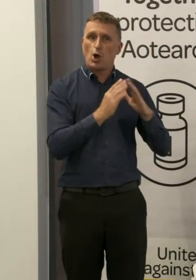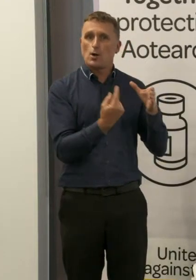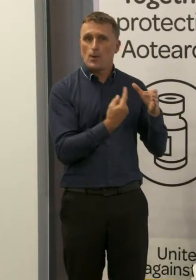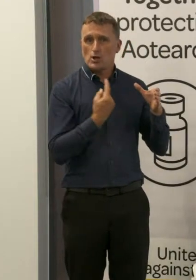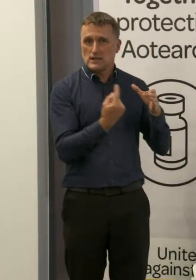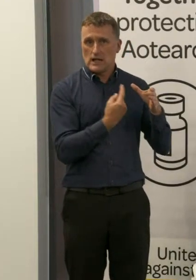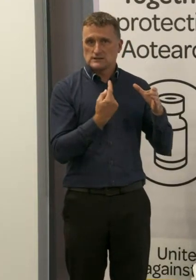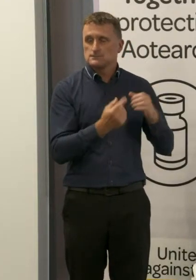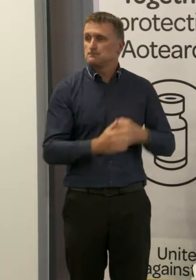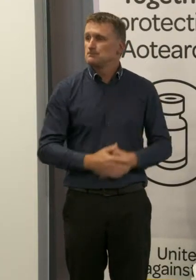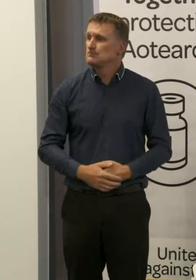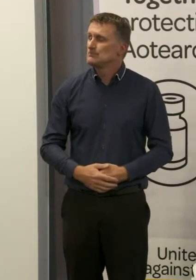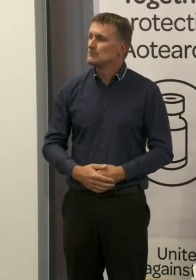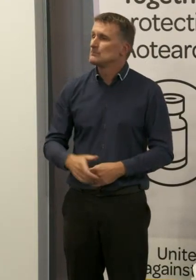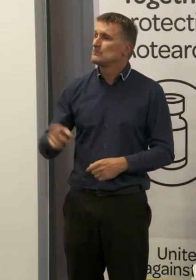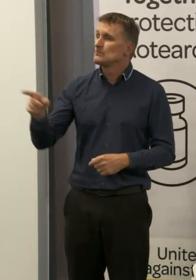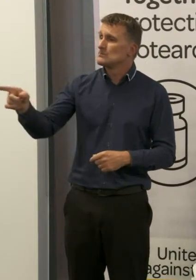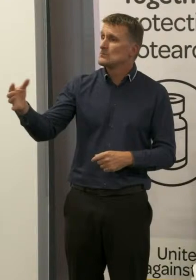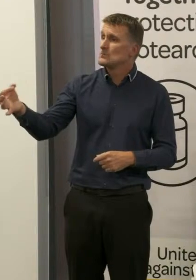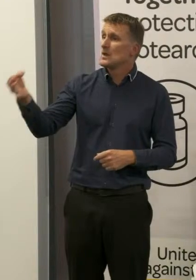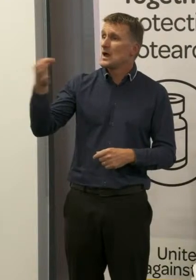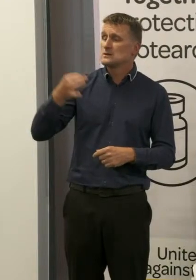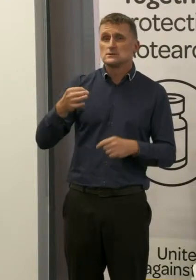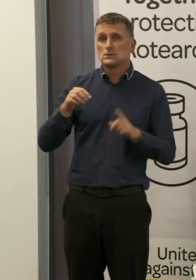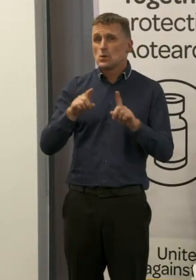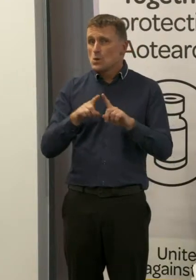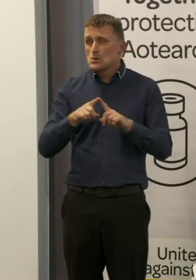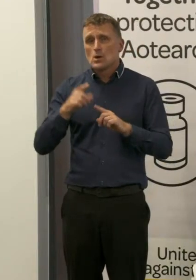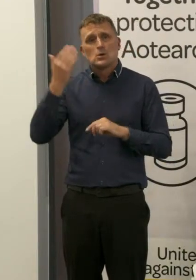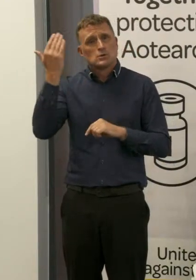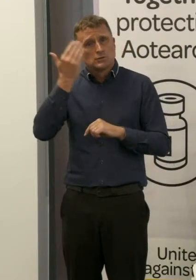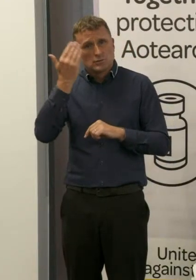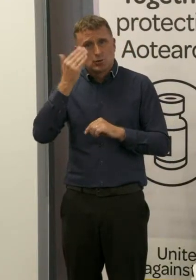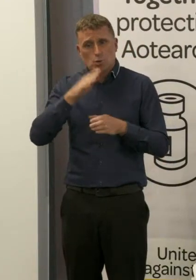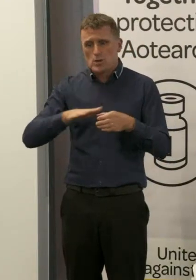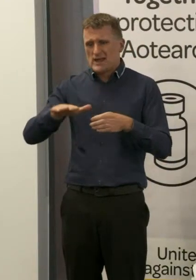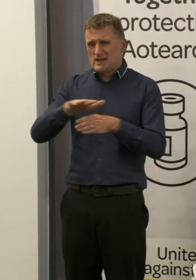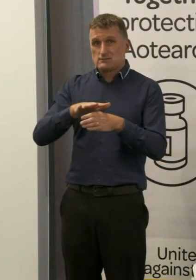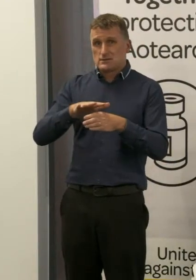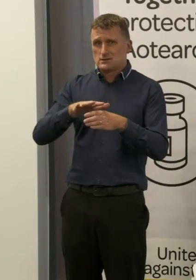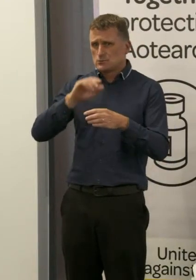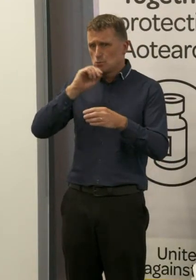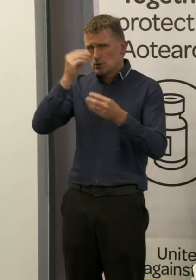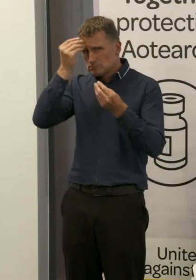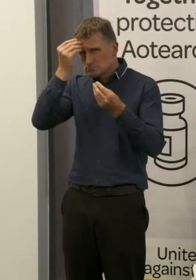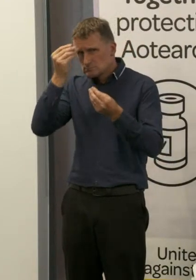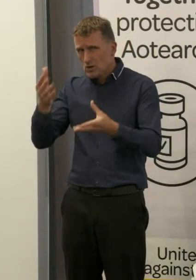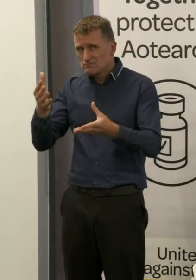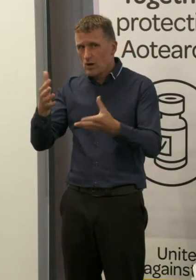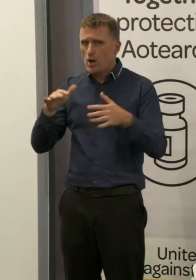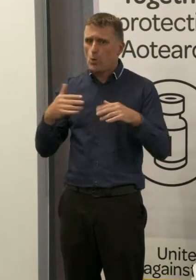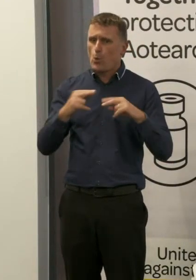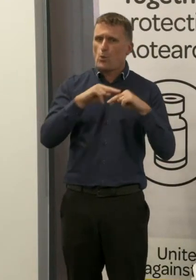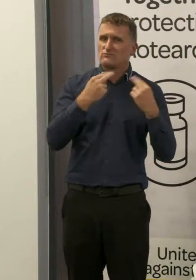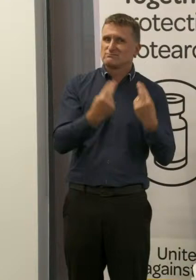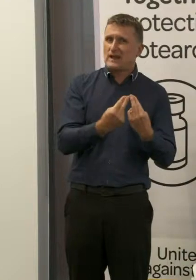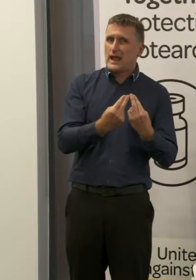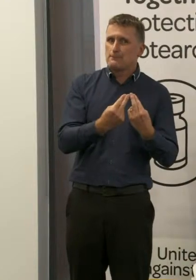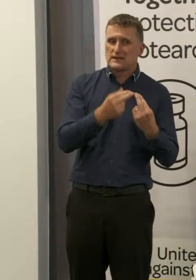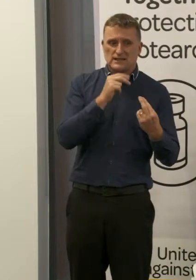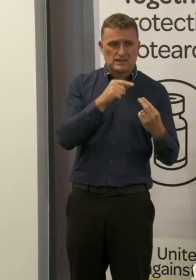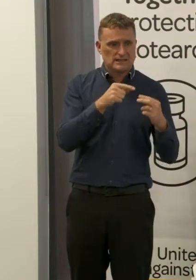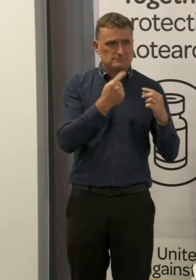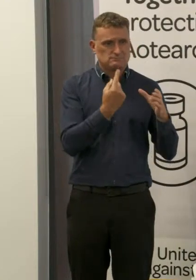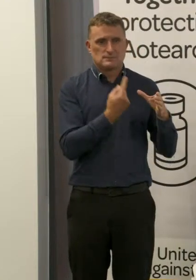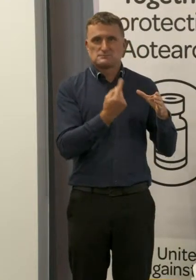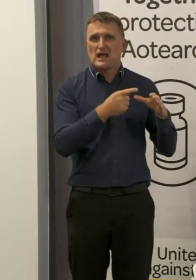a part of that sort of high risk sort of locations to notify efforts, or will it sort of be up to families to notify the school that their child